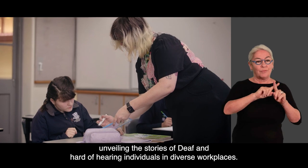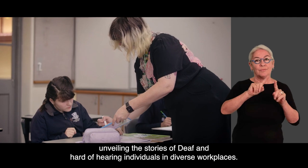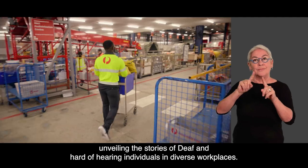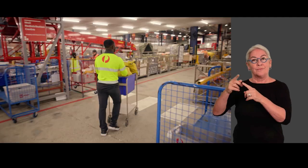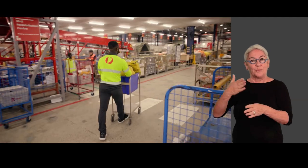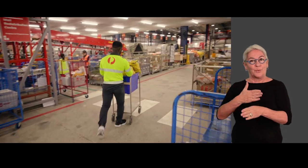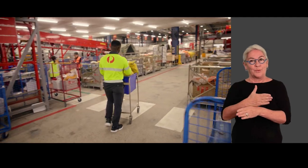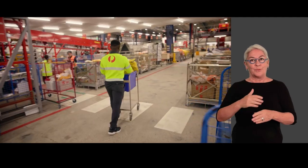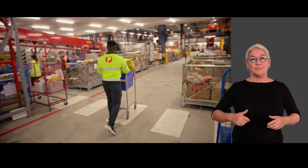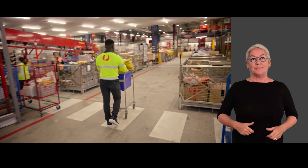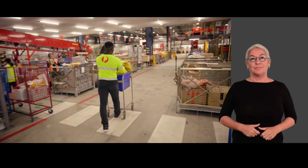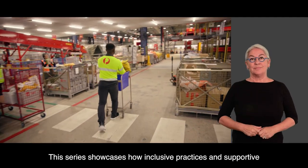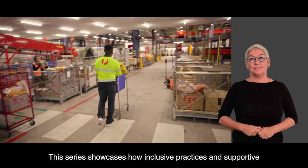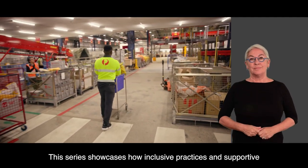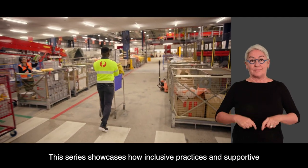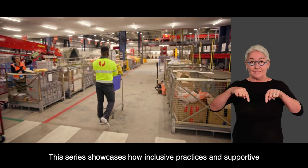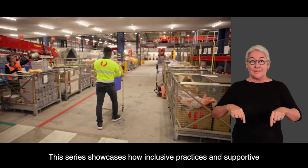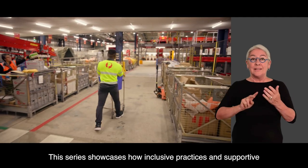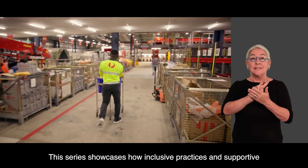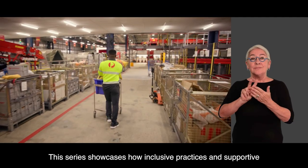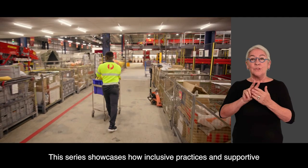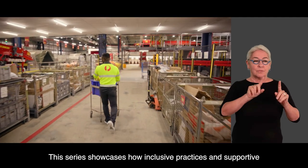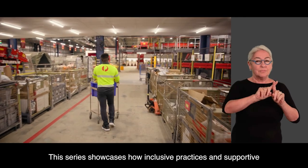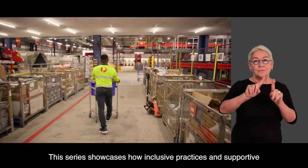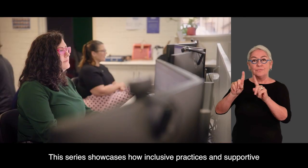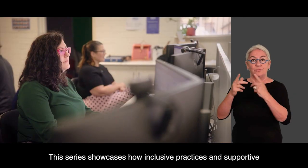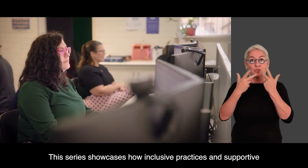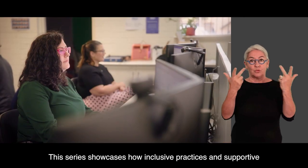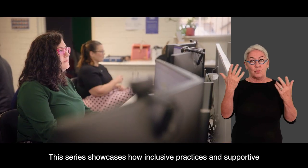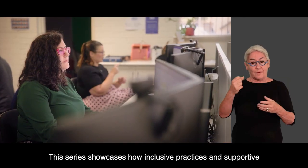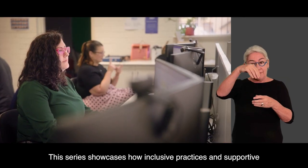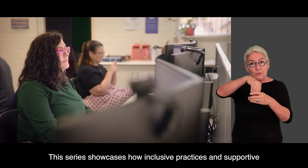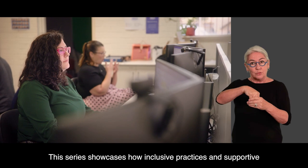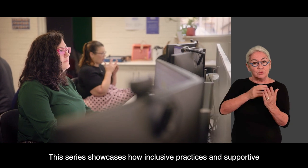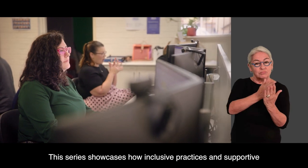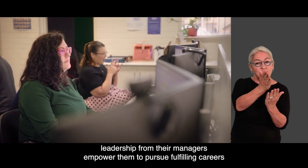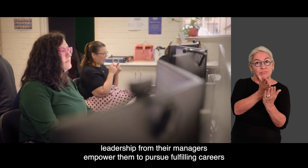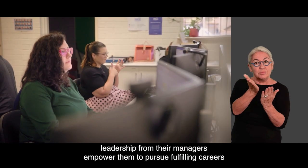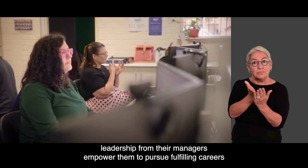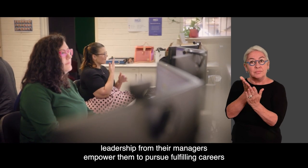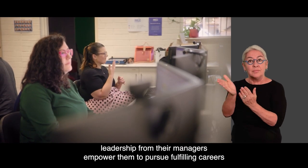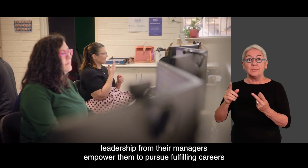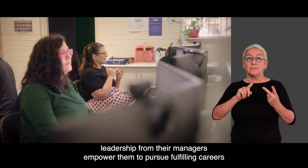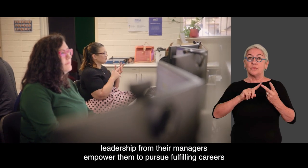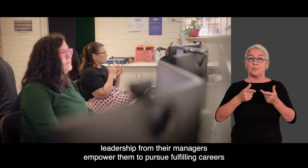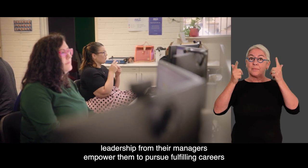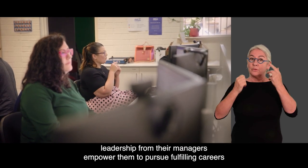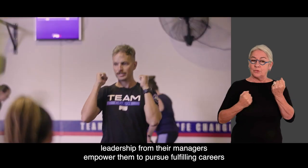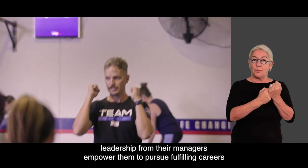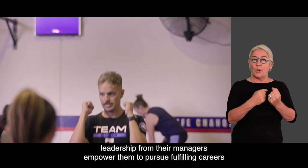workplaces. This series showcases how inclusive practices and supportive leadership from their managers empower